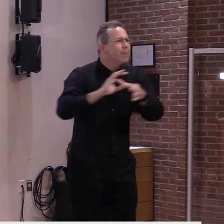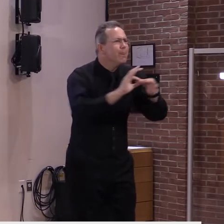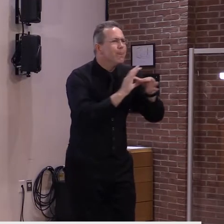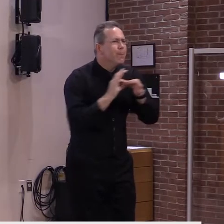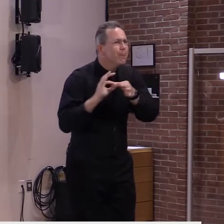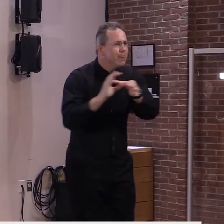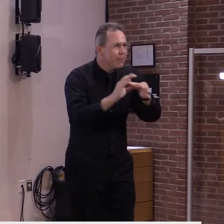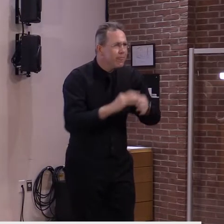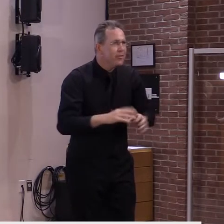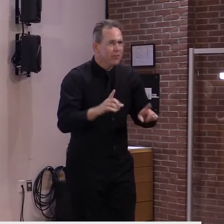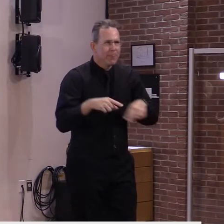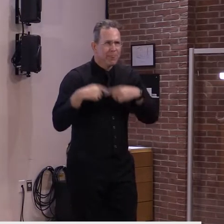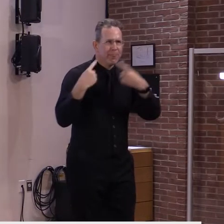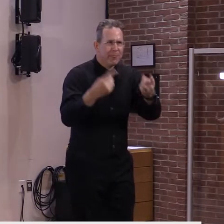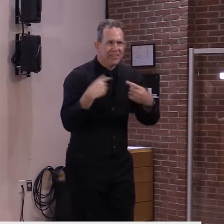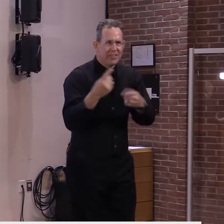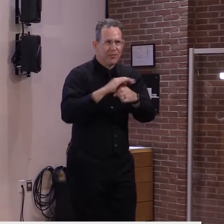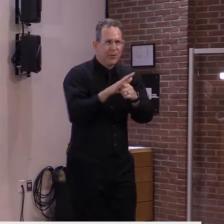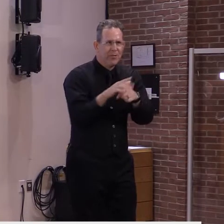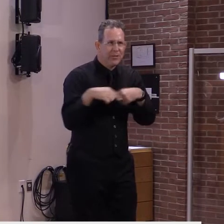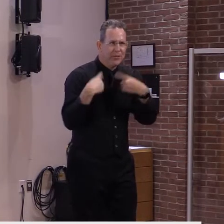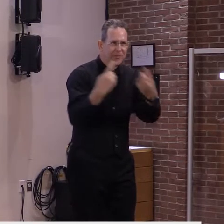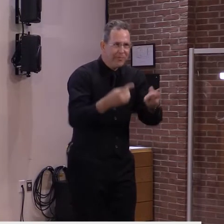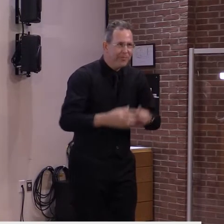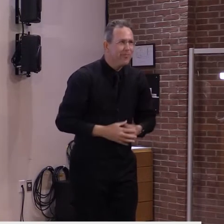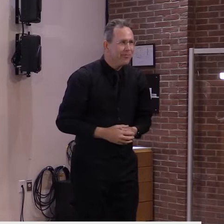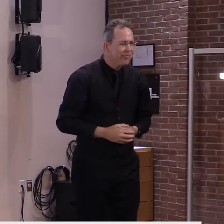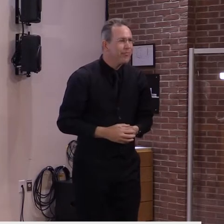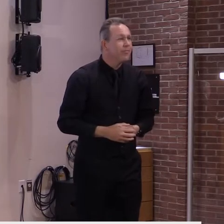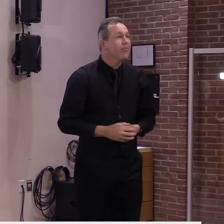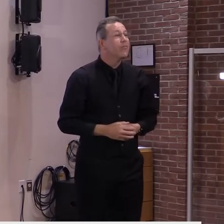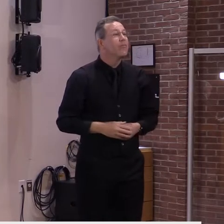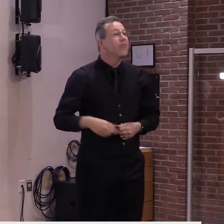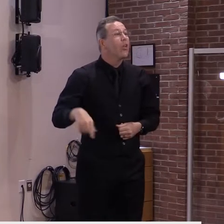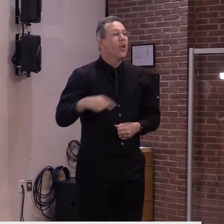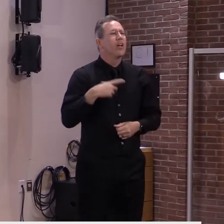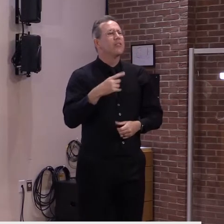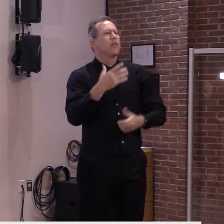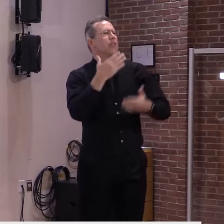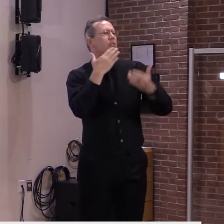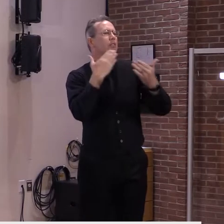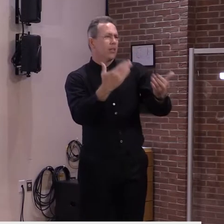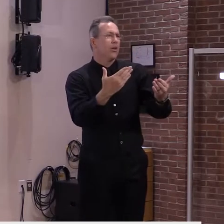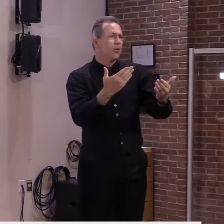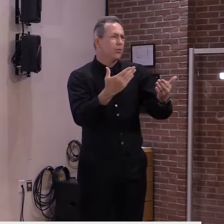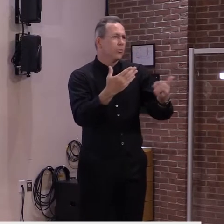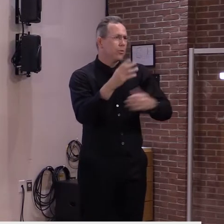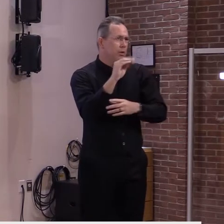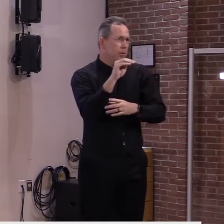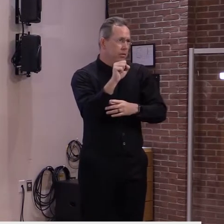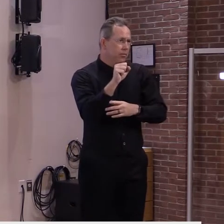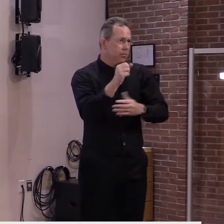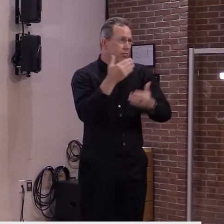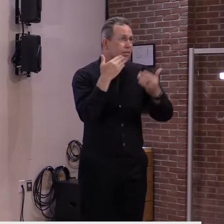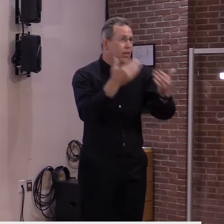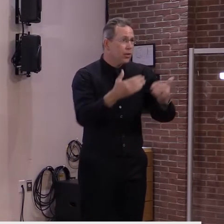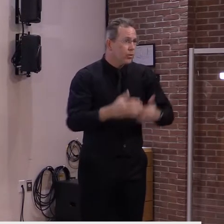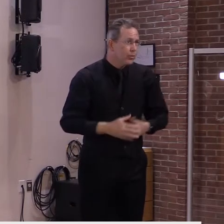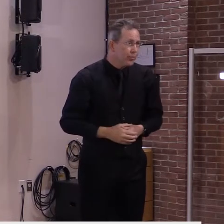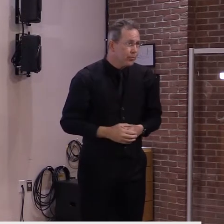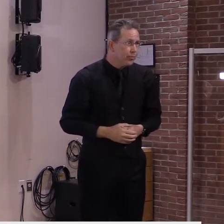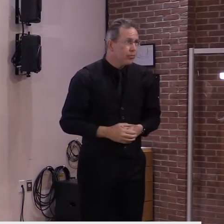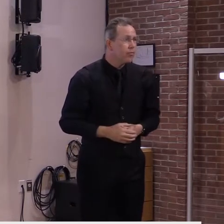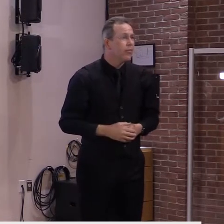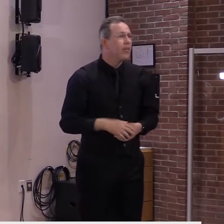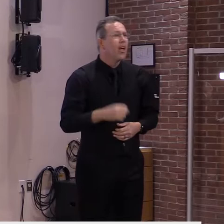difficult and exhausting year. All I can say is this, thank you. And the way we can thank them, all of